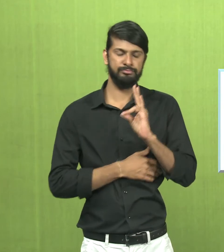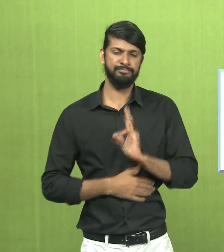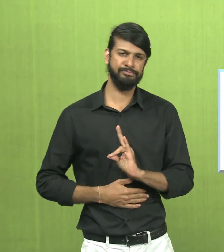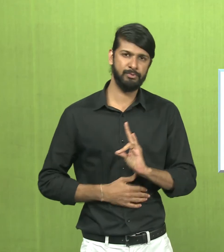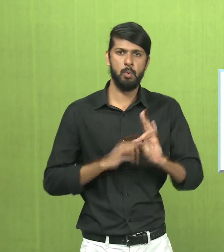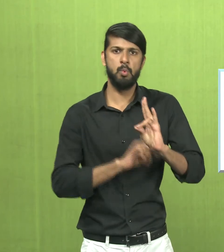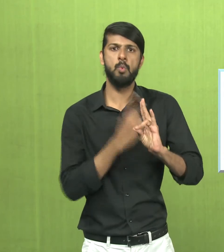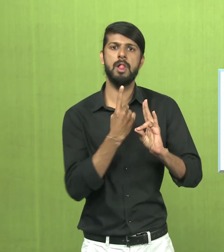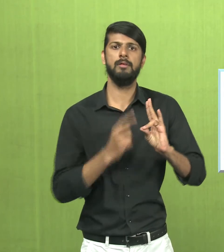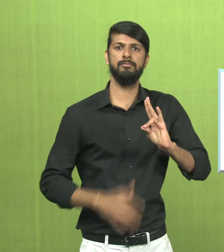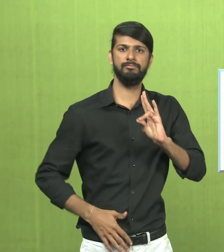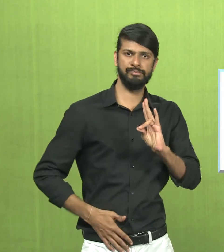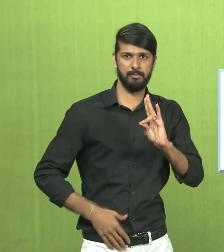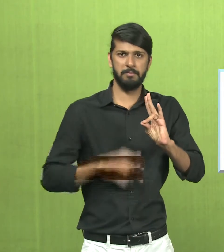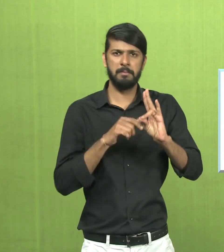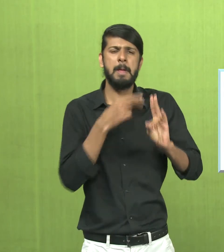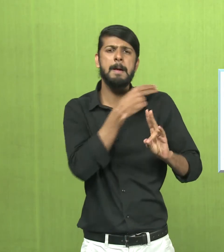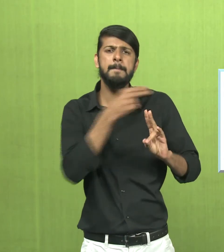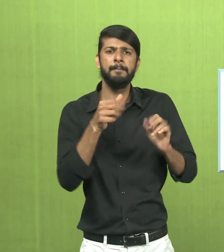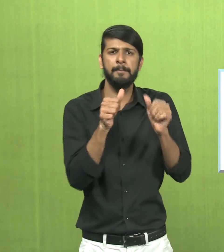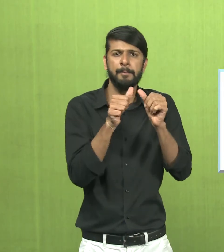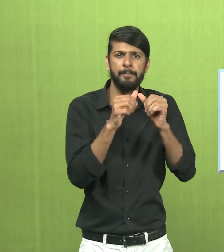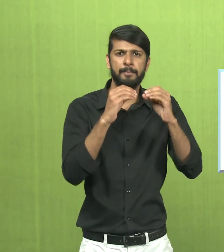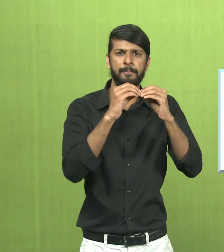The other one is in Abhaya Mudra.